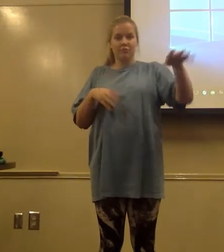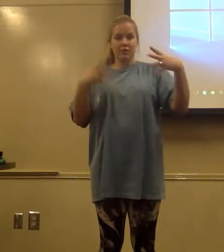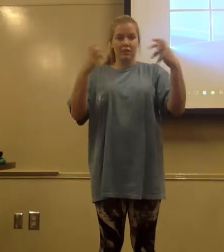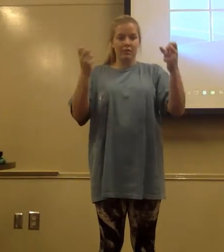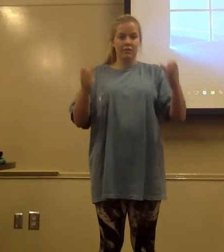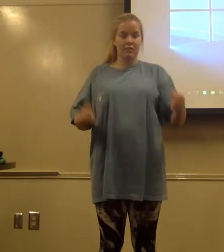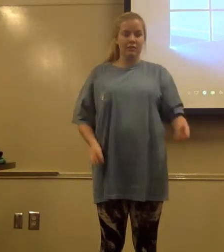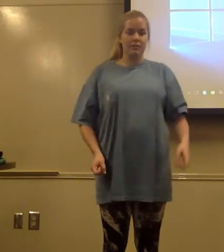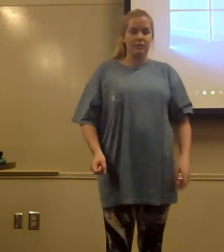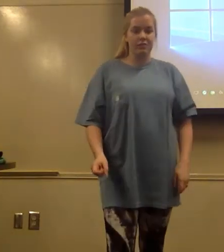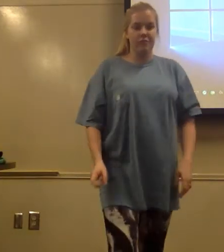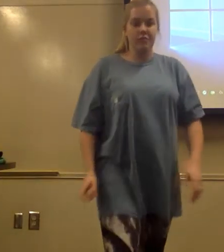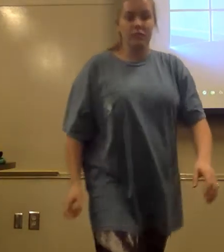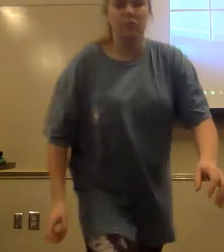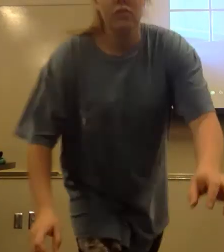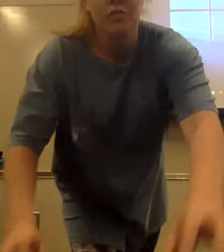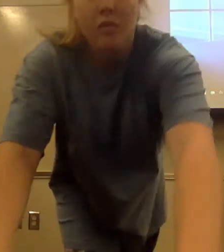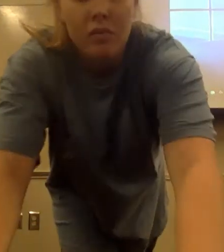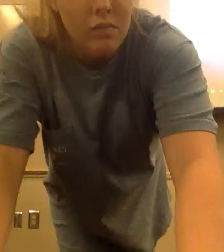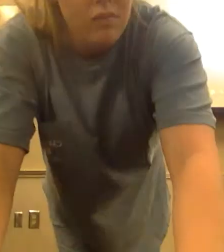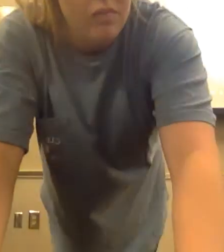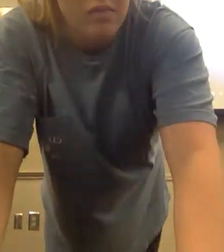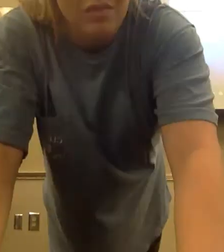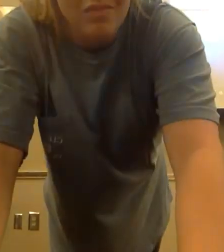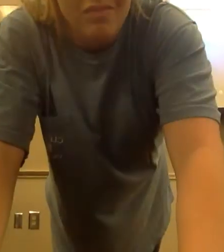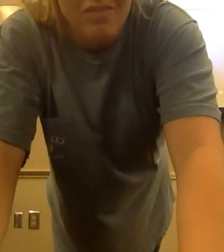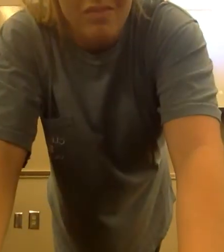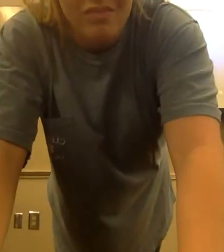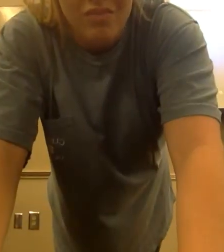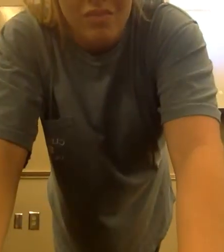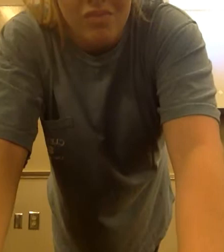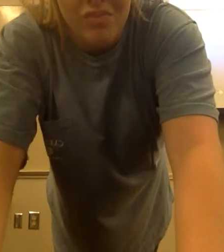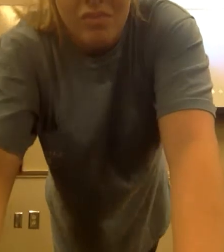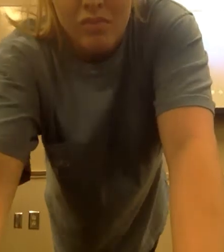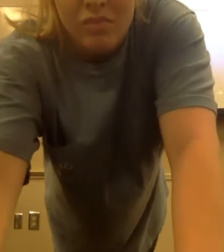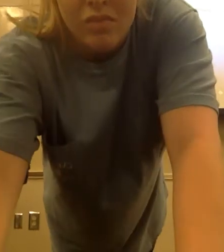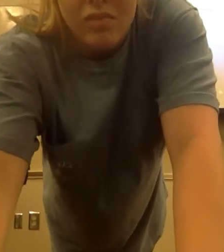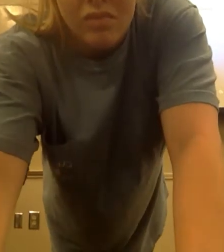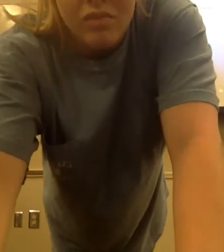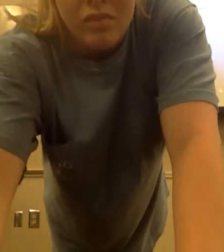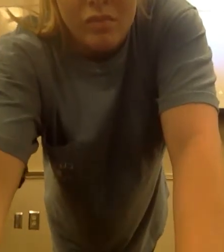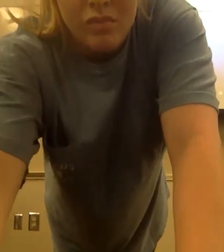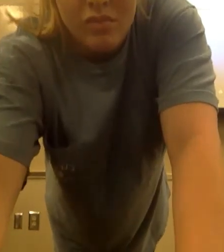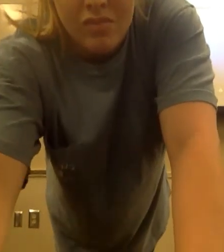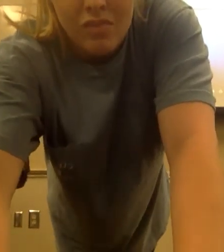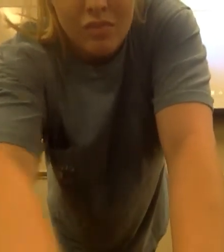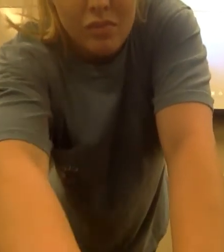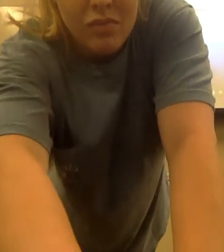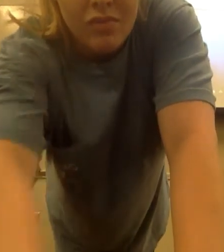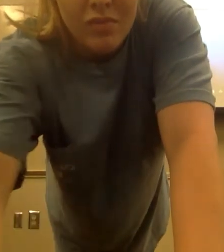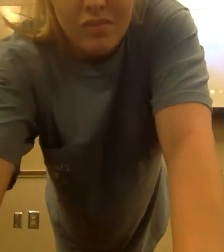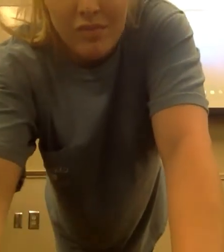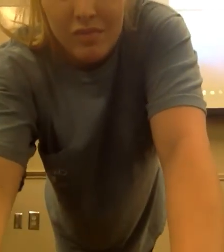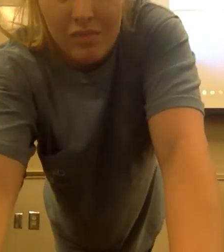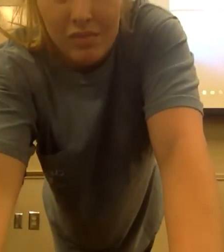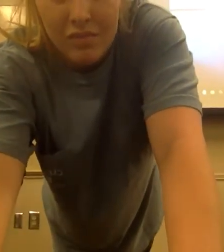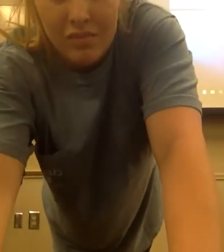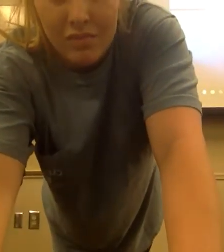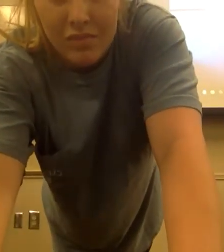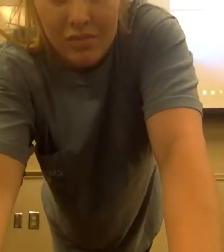I mean, in terms of cherry picking, that's like the tobacco industry saying, that American Cancer, and they've actually said this, American Cancer Society is cherry picking. They're only